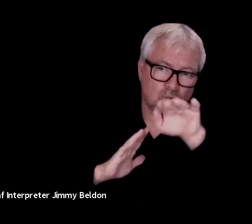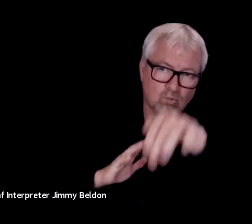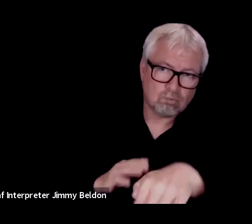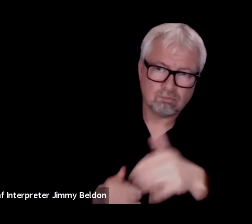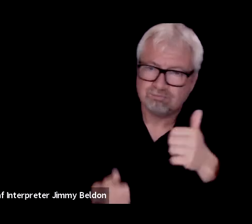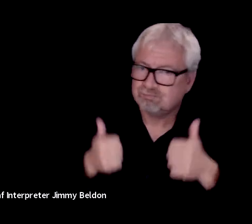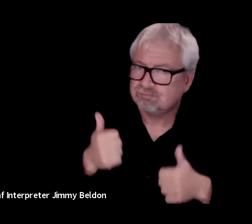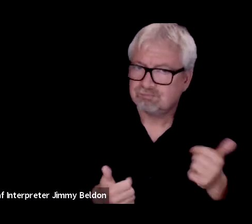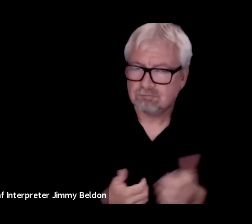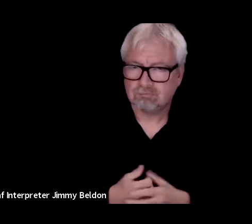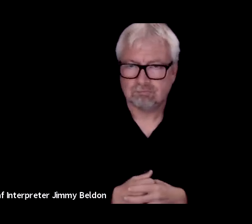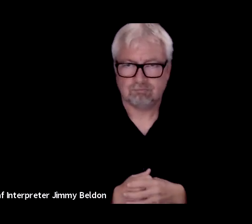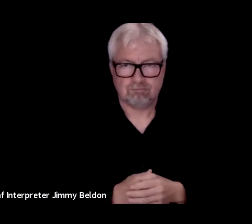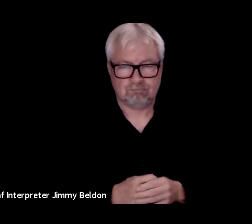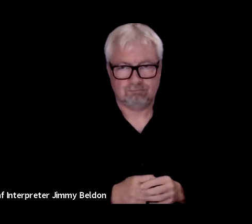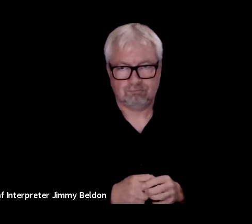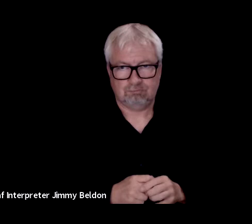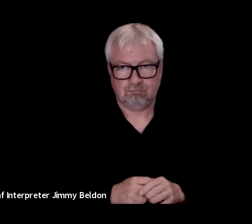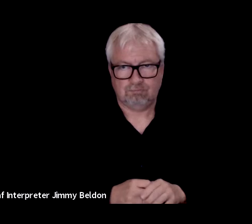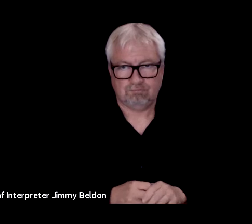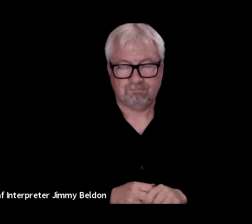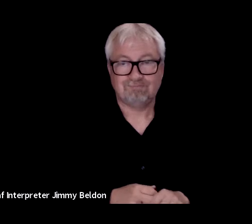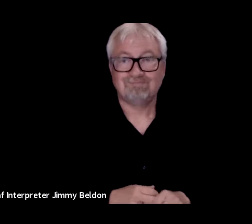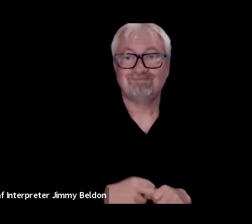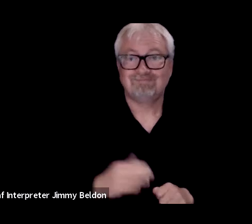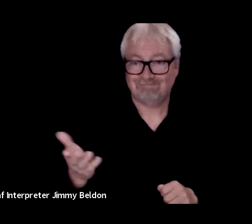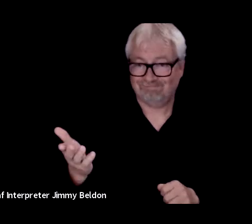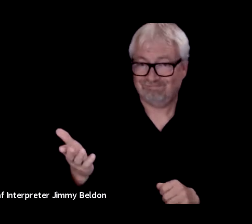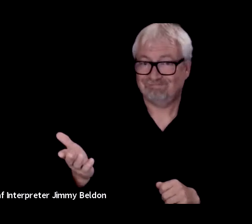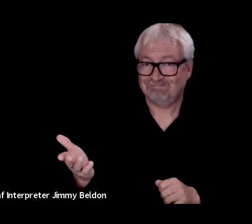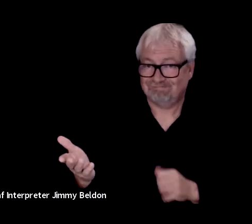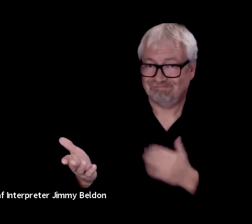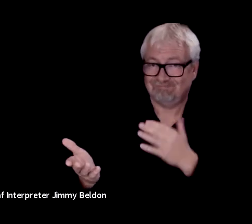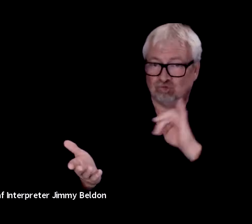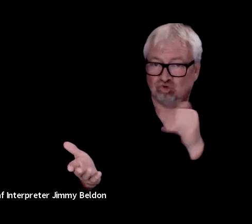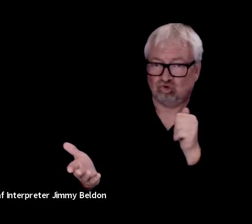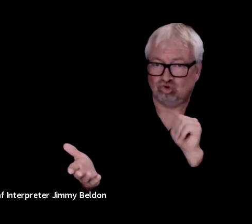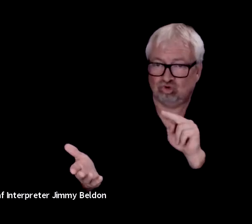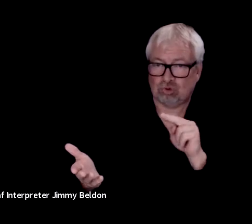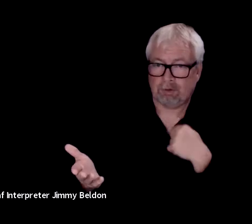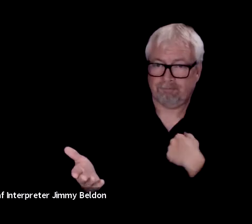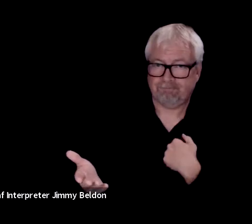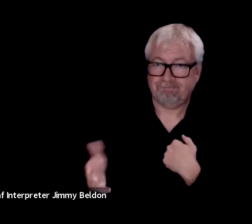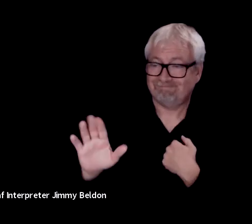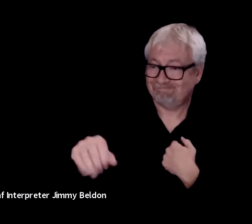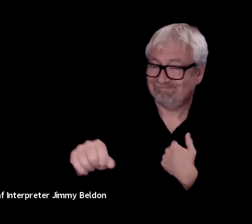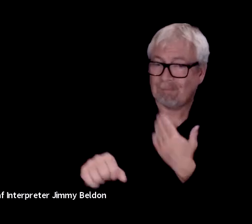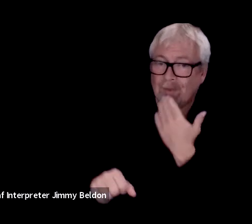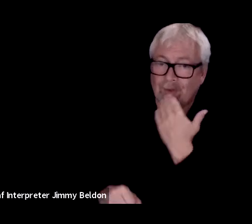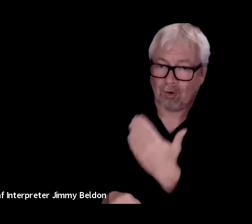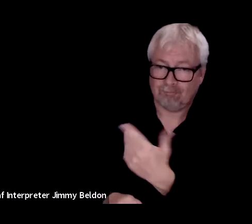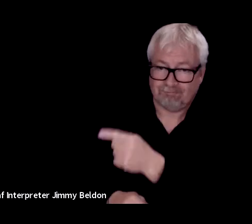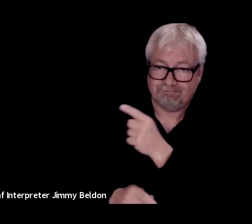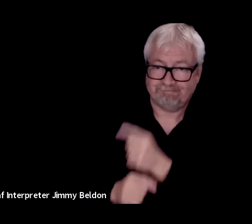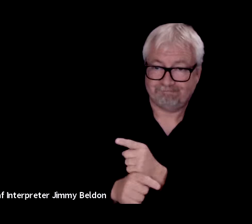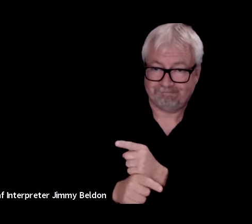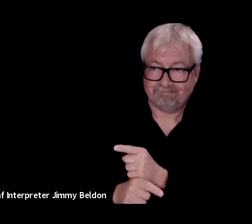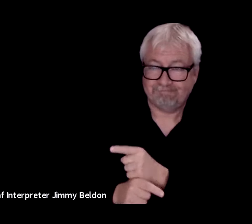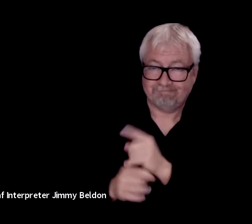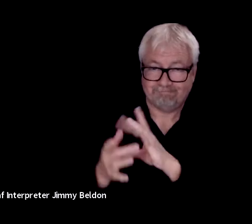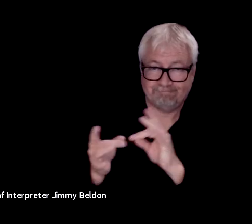some volatility in the data recently, and noise, as you put it, it's a good description for kind of the impact of holidays and so